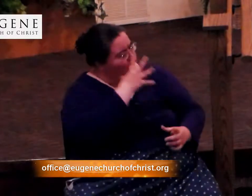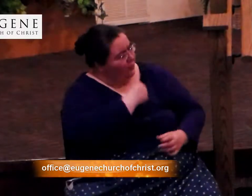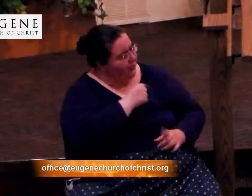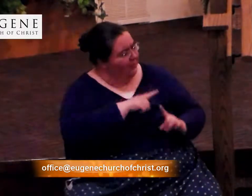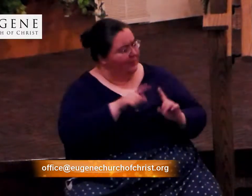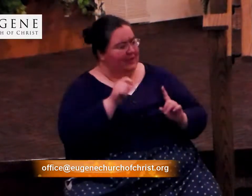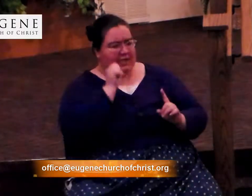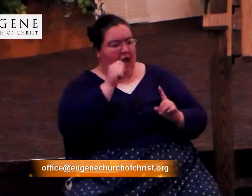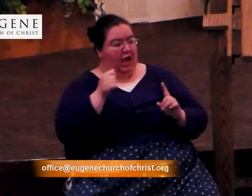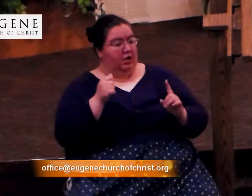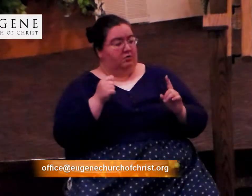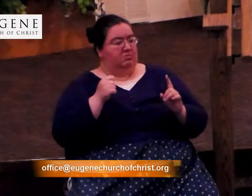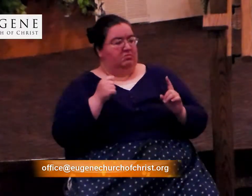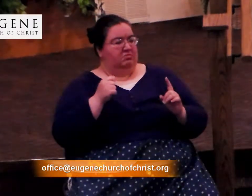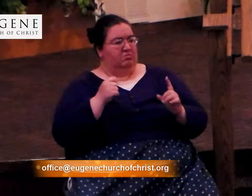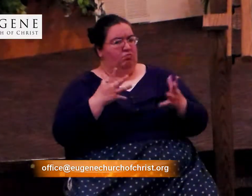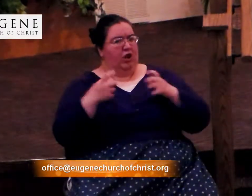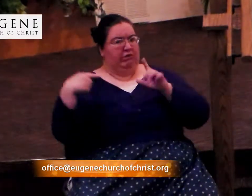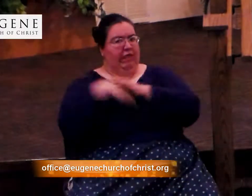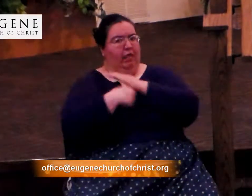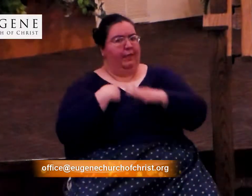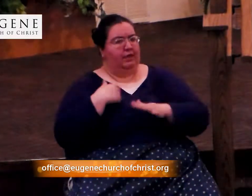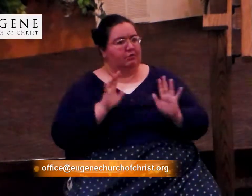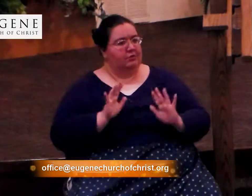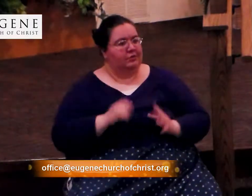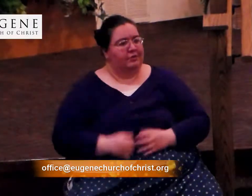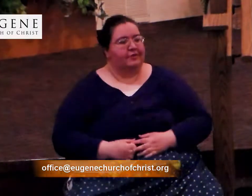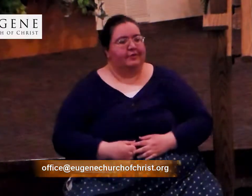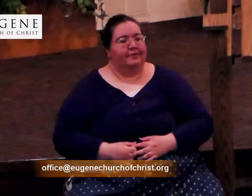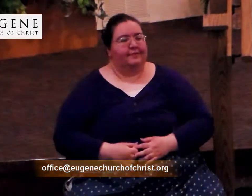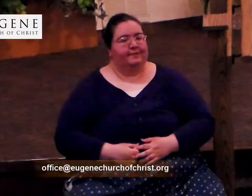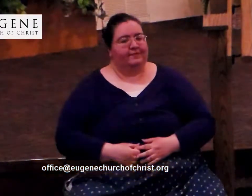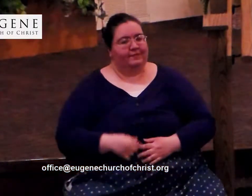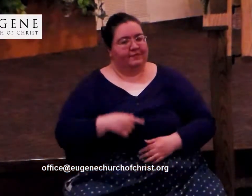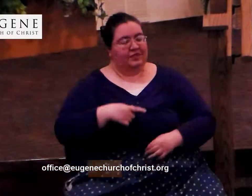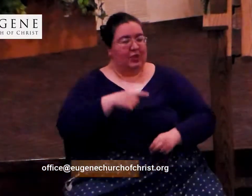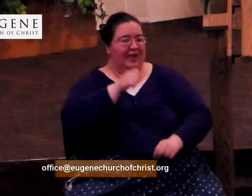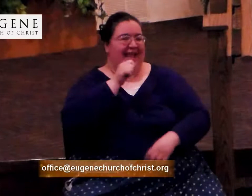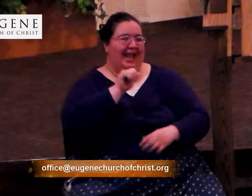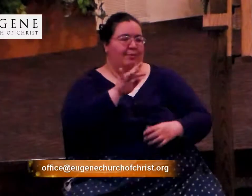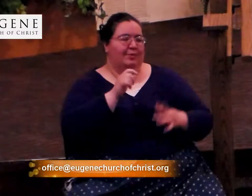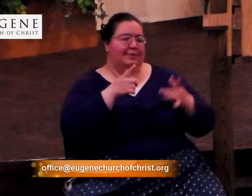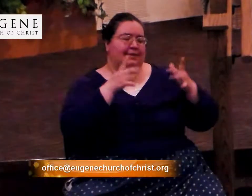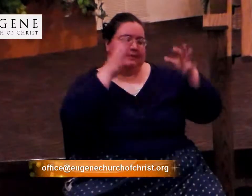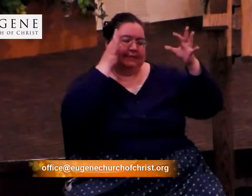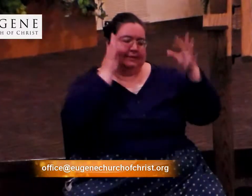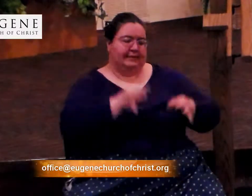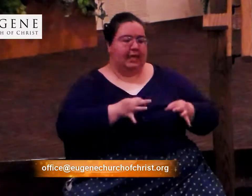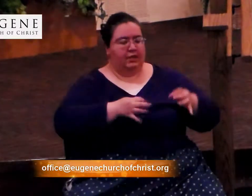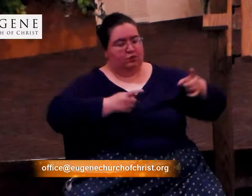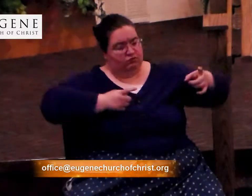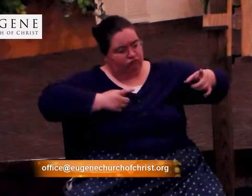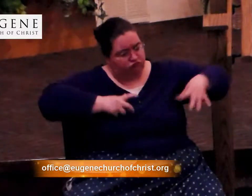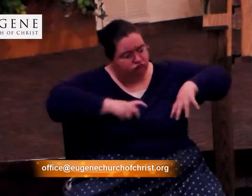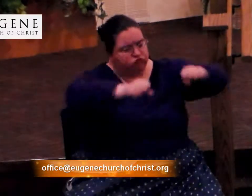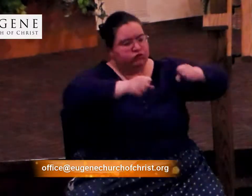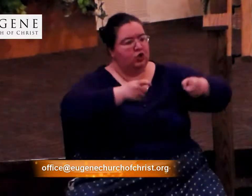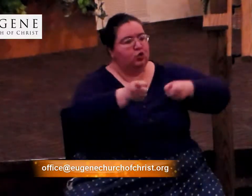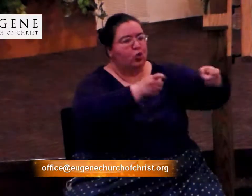And he takes this moment to take hold of everything on his own and take charge of things. Another thing I'll remind you, by the way,